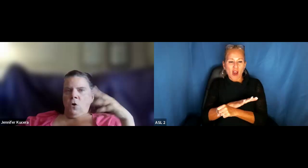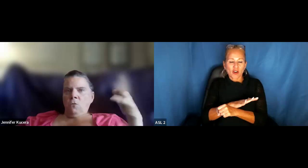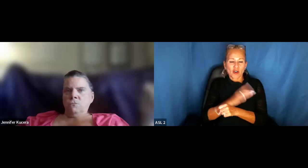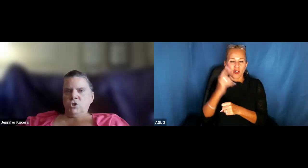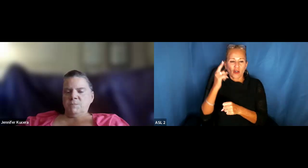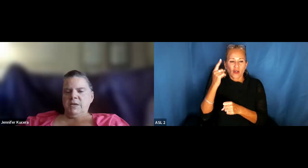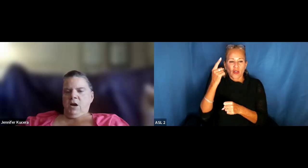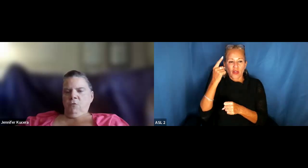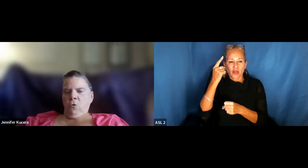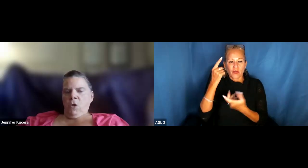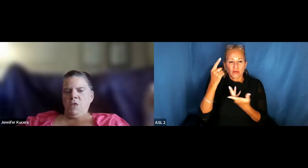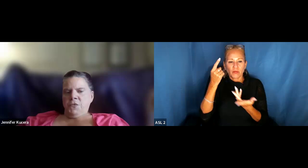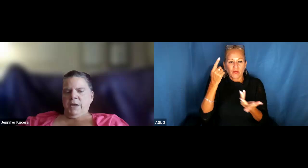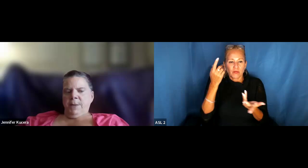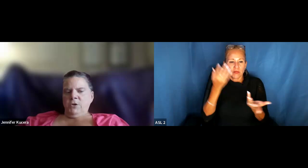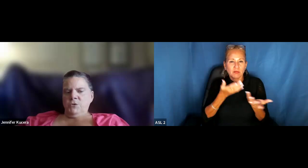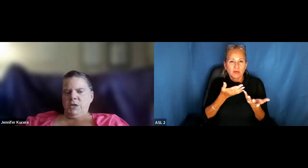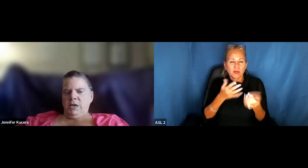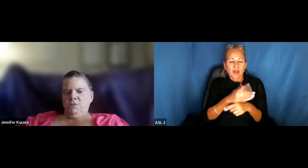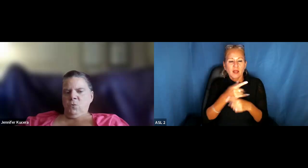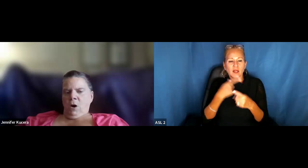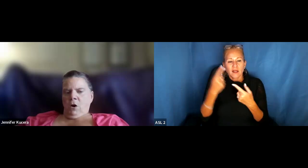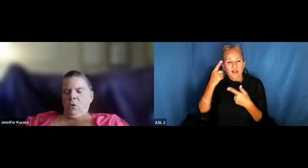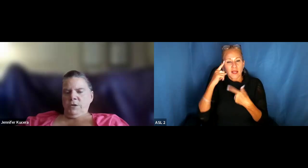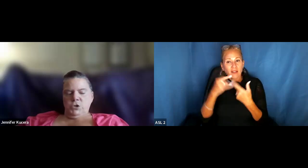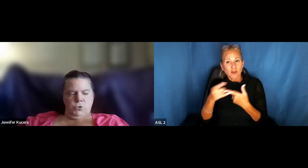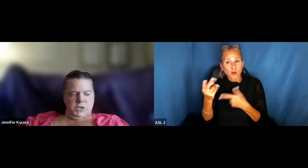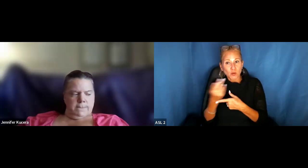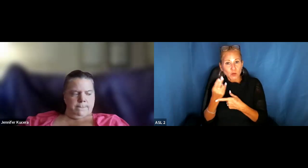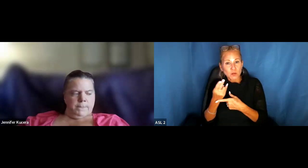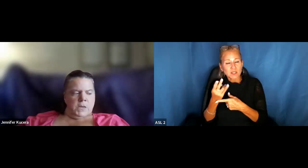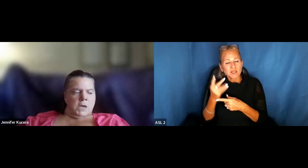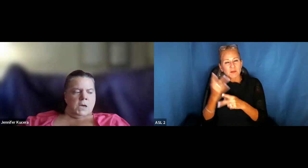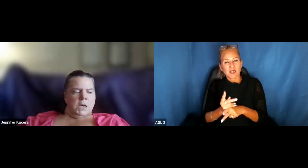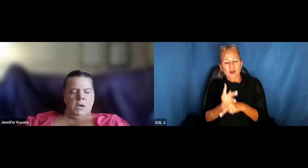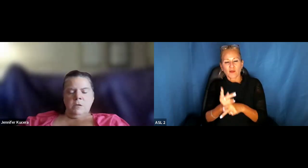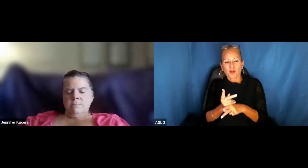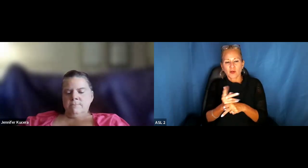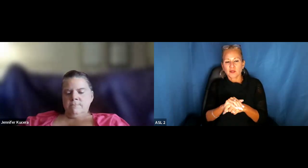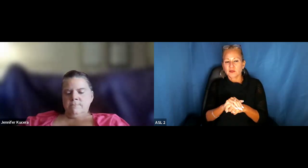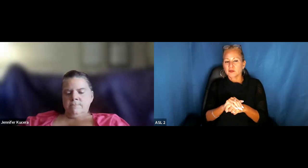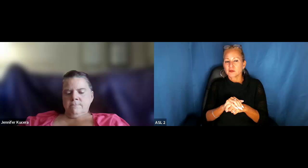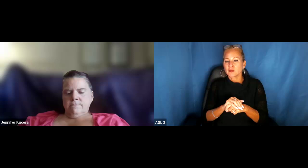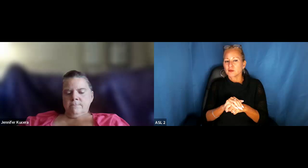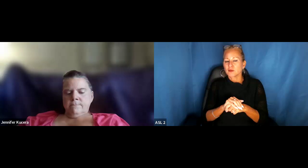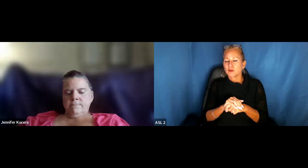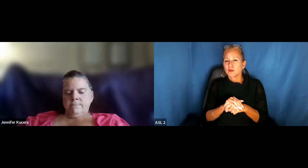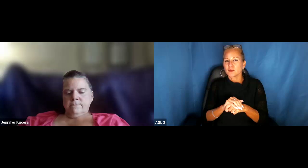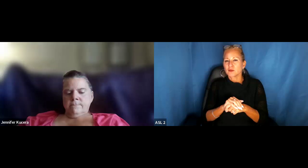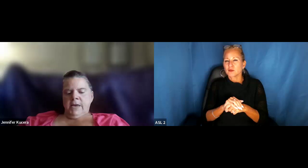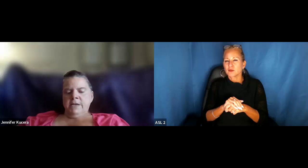And so just be careful. Think about using it if you are going to use it. And